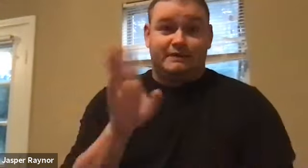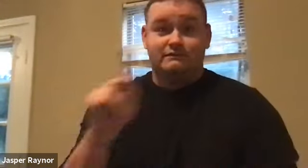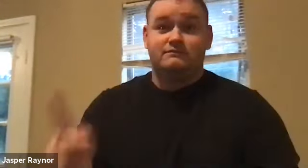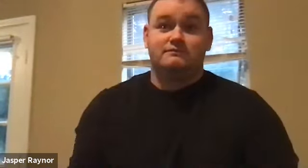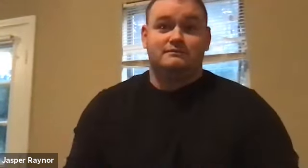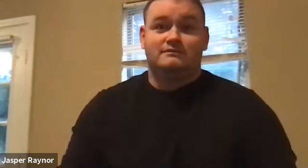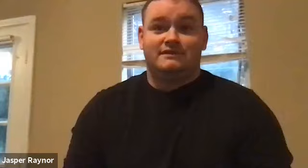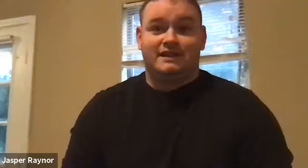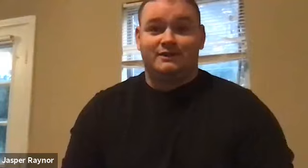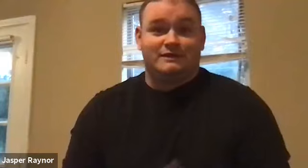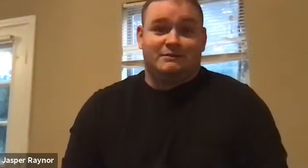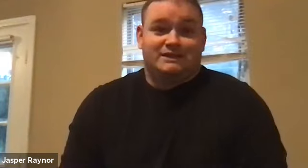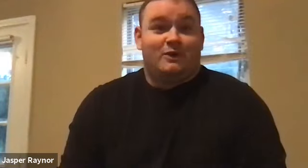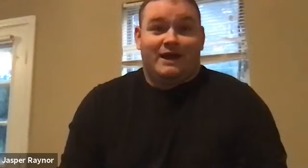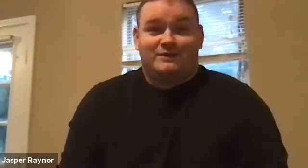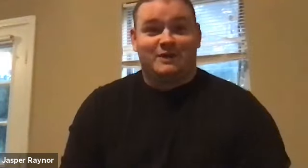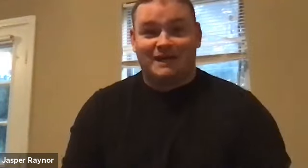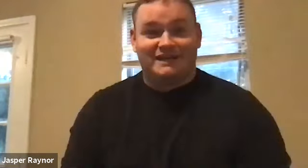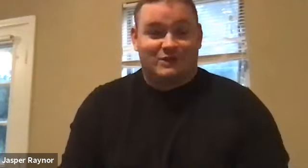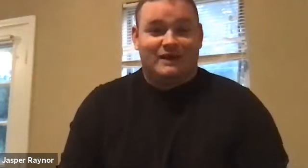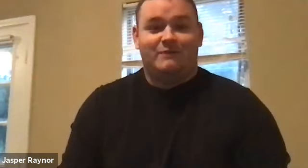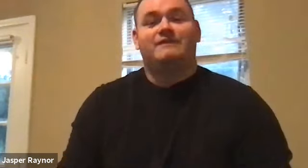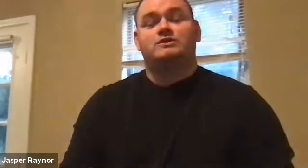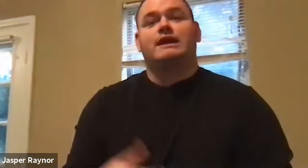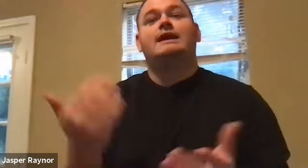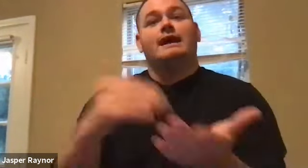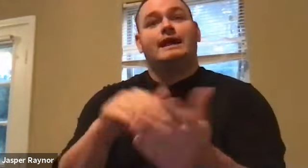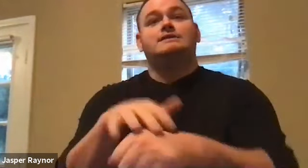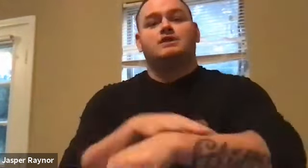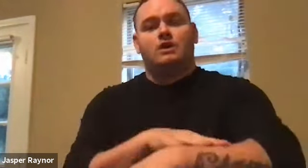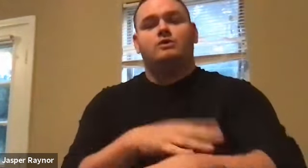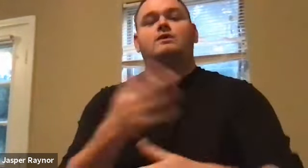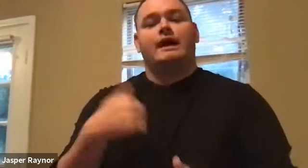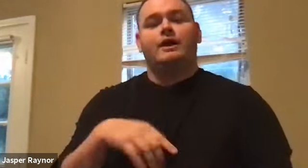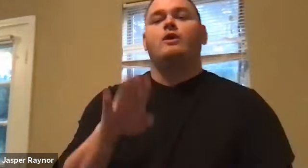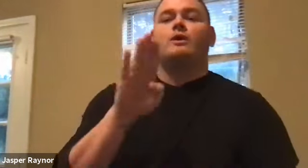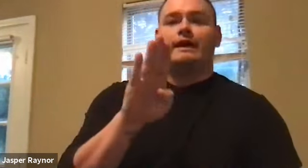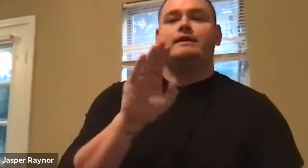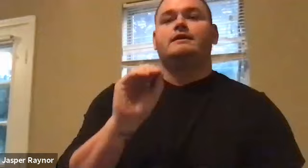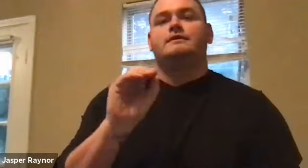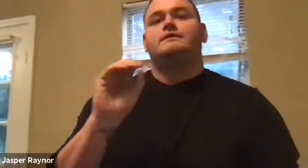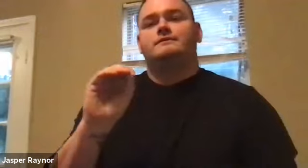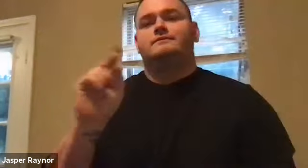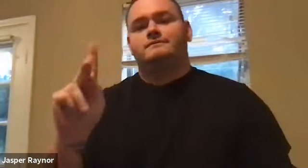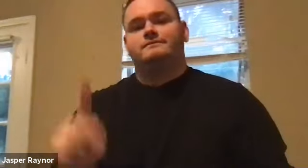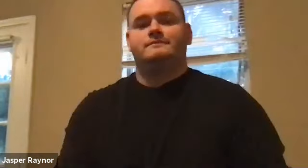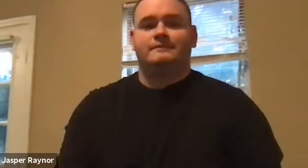feat. Like you tell me to slow down, so I'm not going to slow down. But if you say again, slow, I know. Okay.